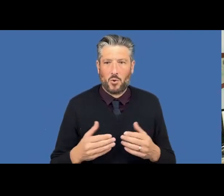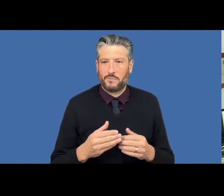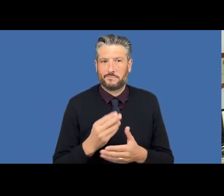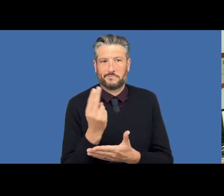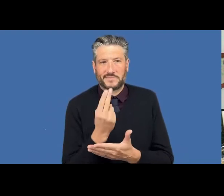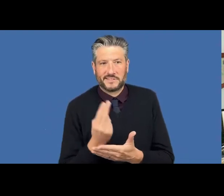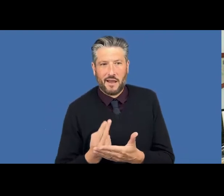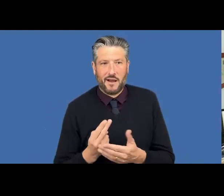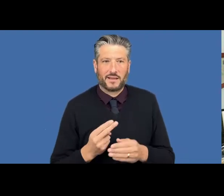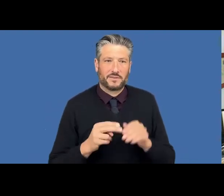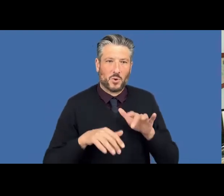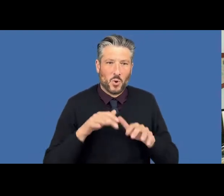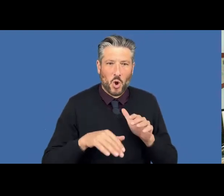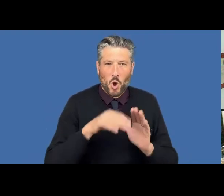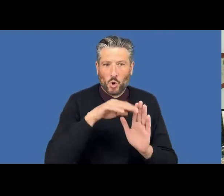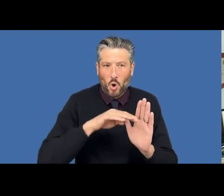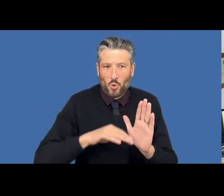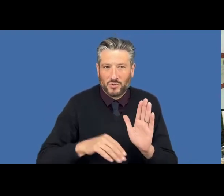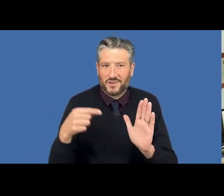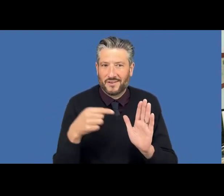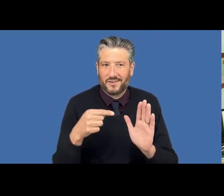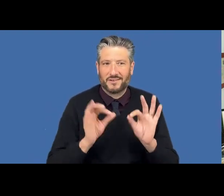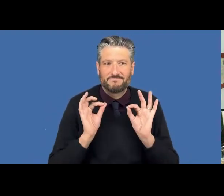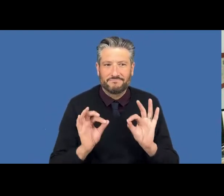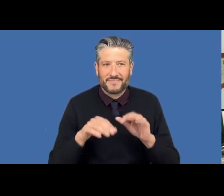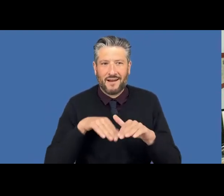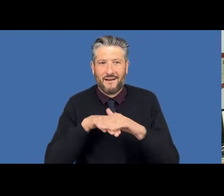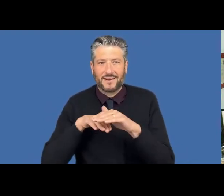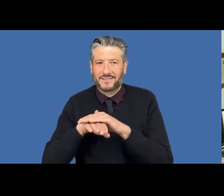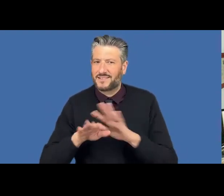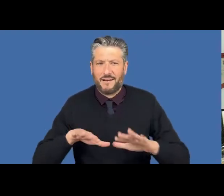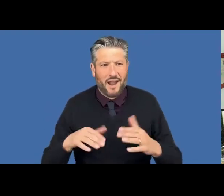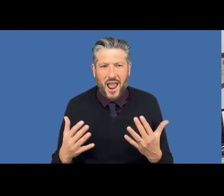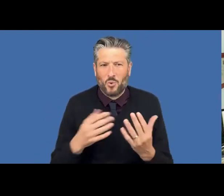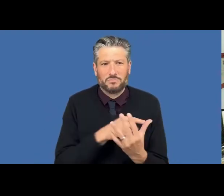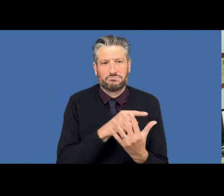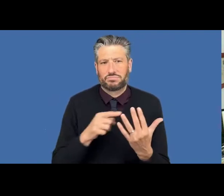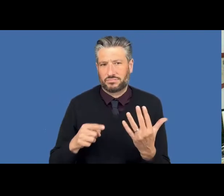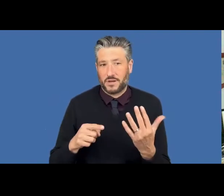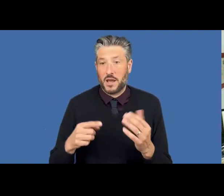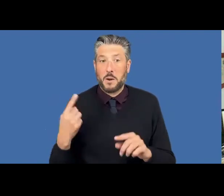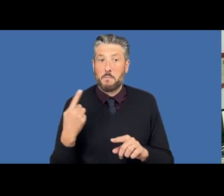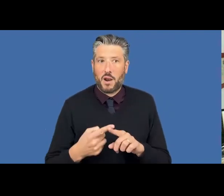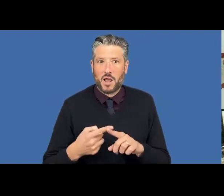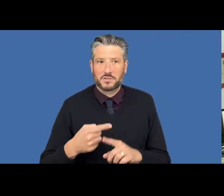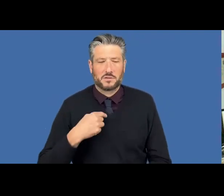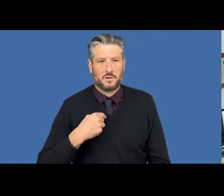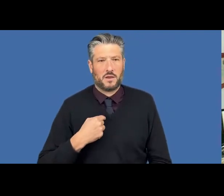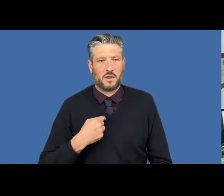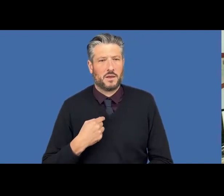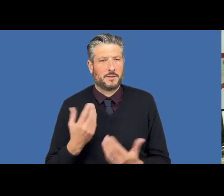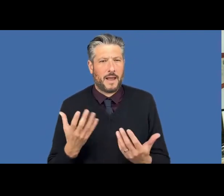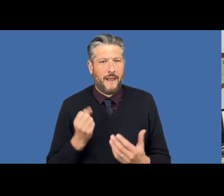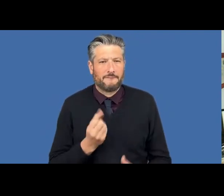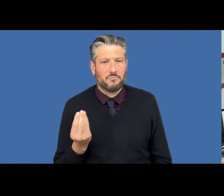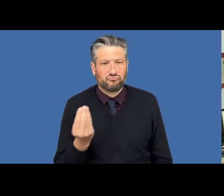etc. So we do those things, but we're also looking at our portfolio of products. And as a large IT company,